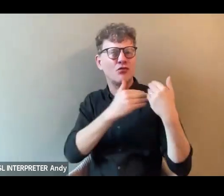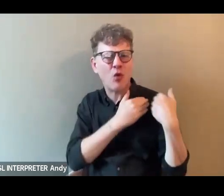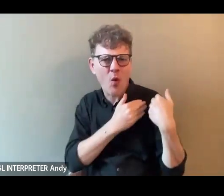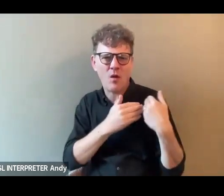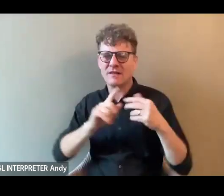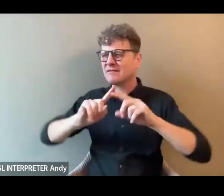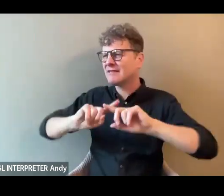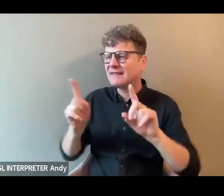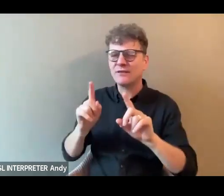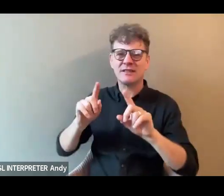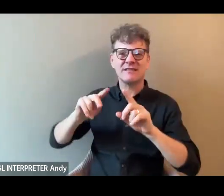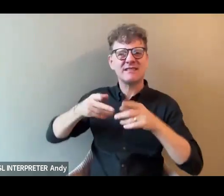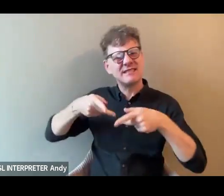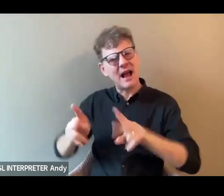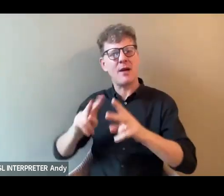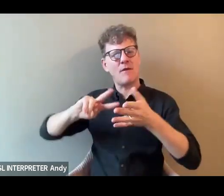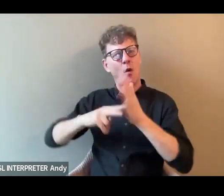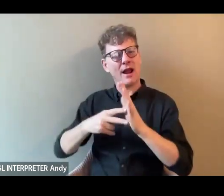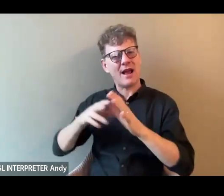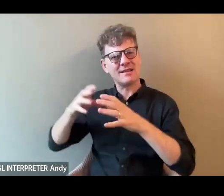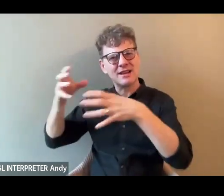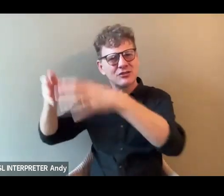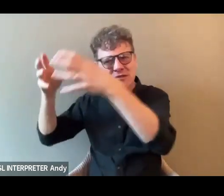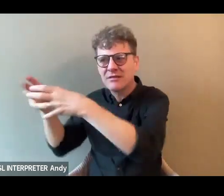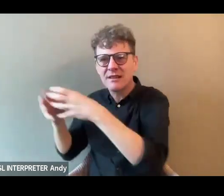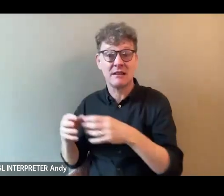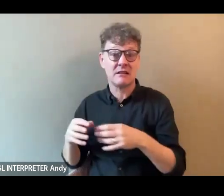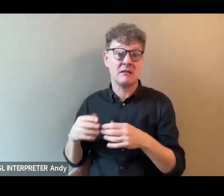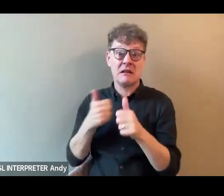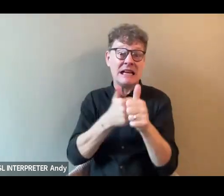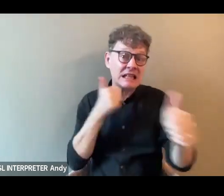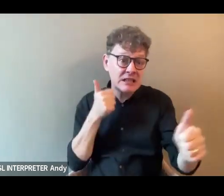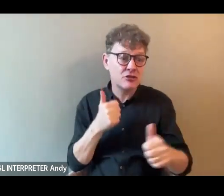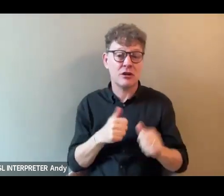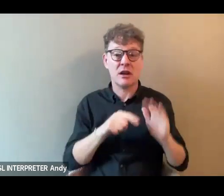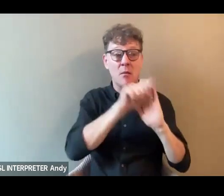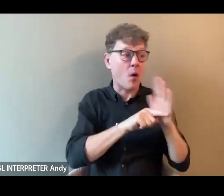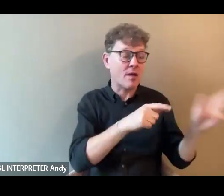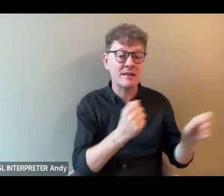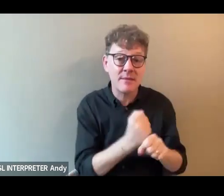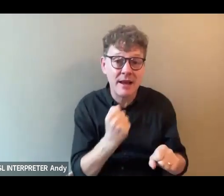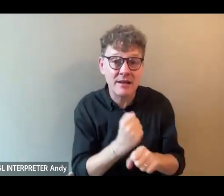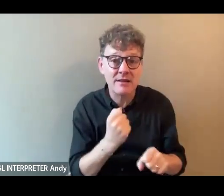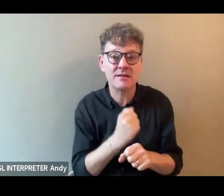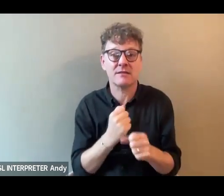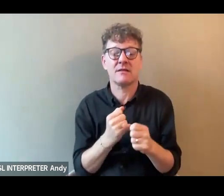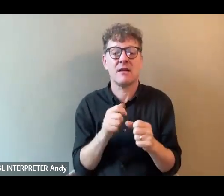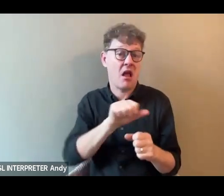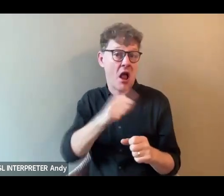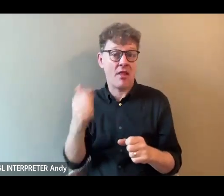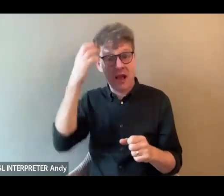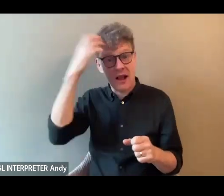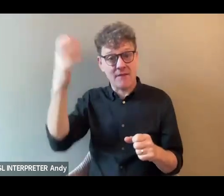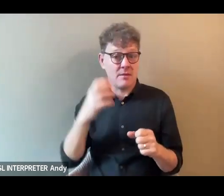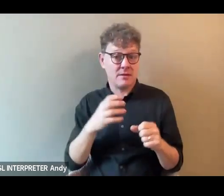kinds of organisations. We've been engaging with industry, policymakers, other governmental